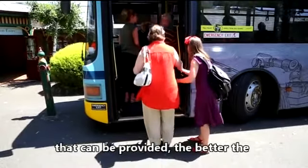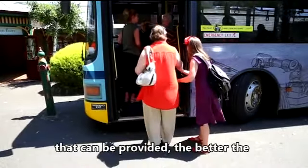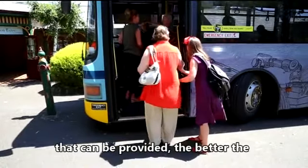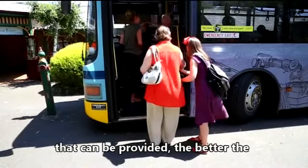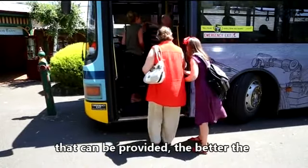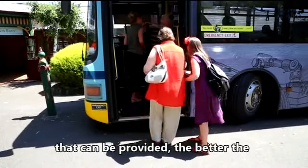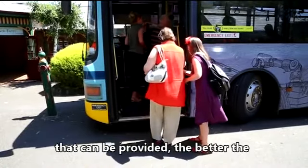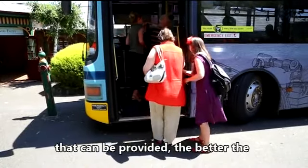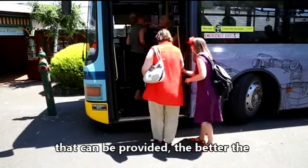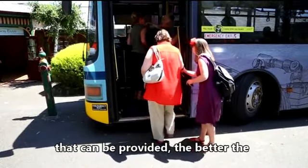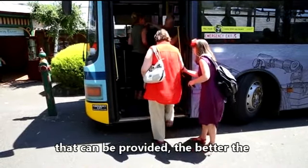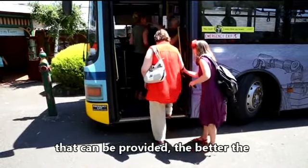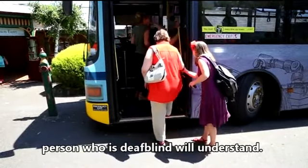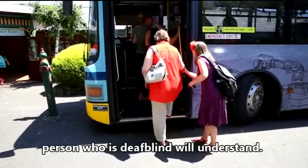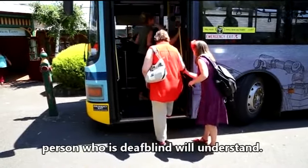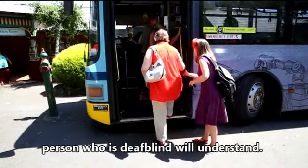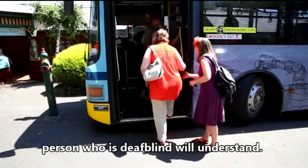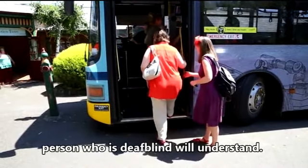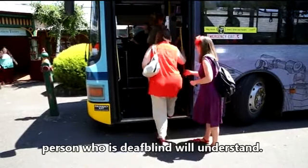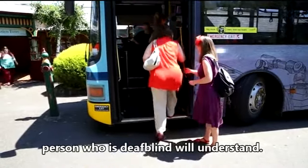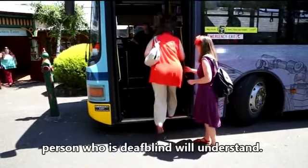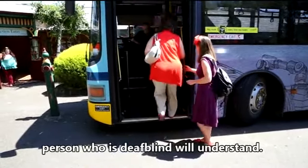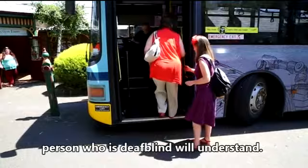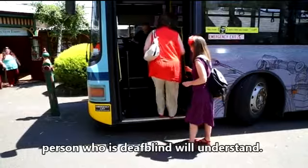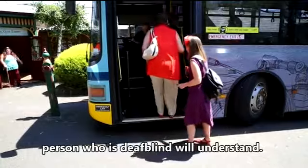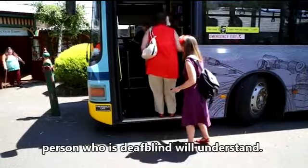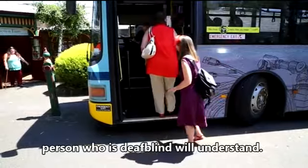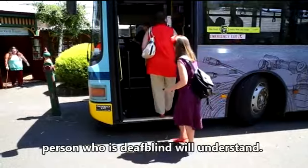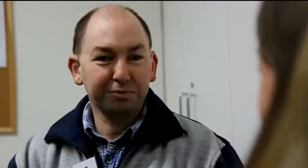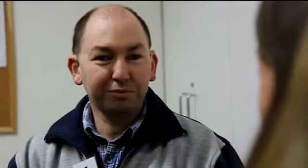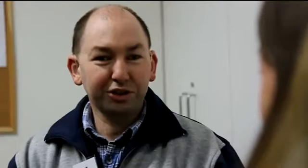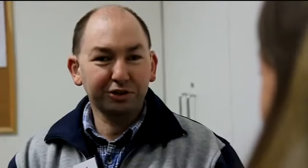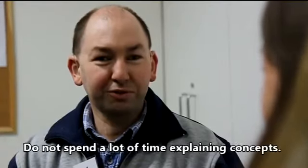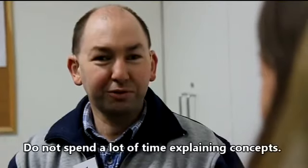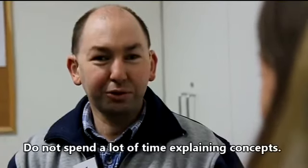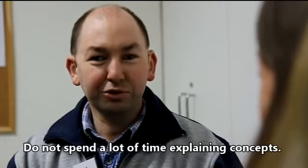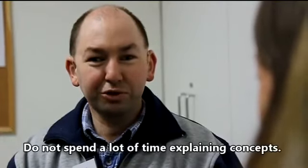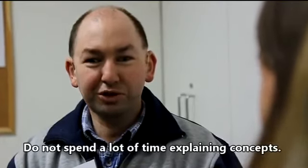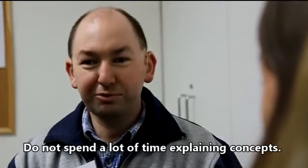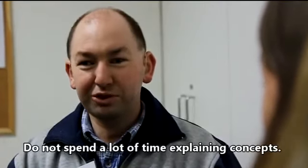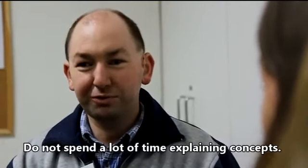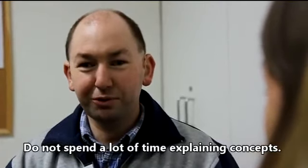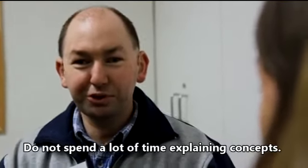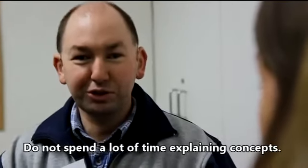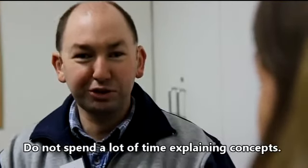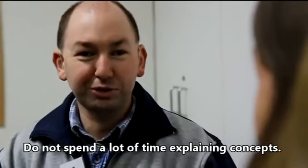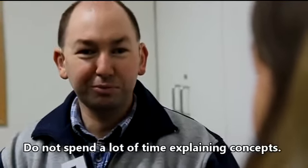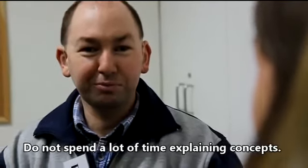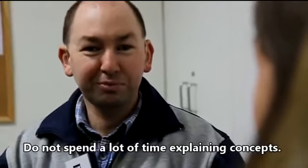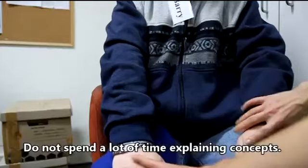can be provided, the better the person who is deafblind will understand. Do not spend a lot of time explaining concepts.